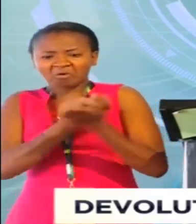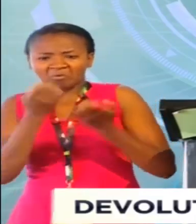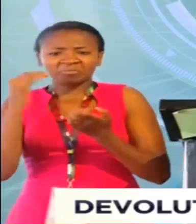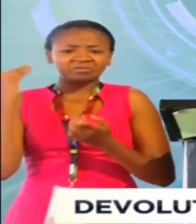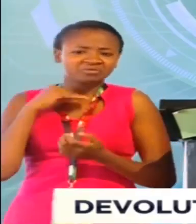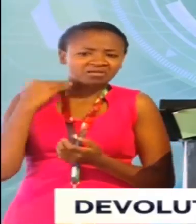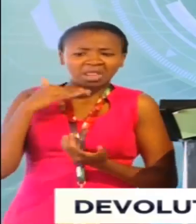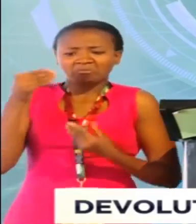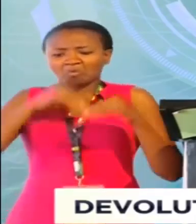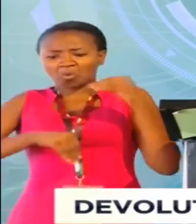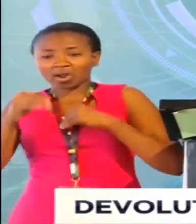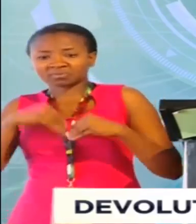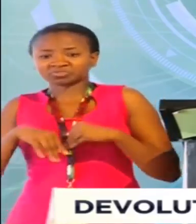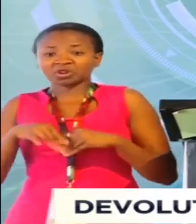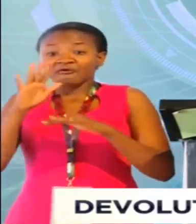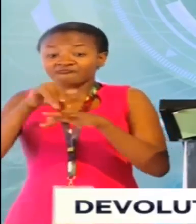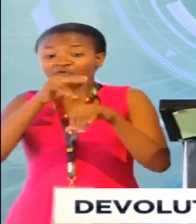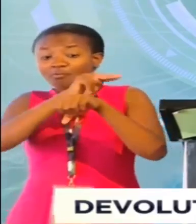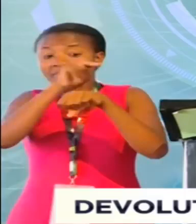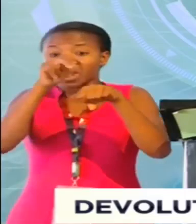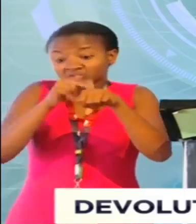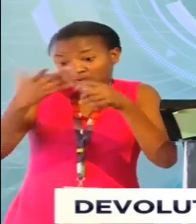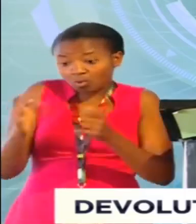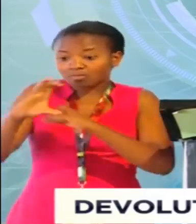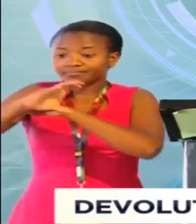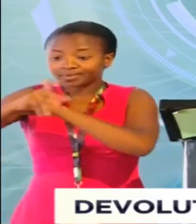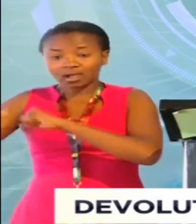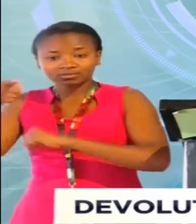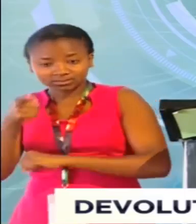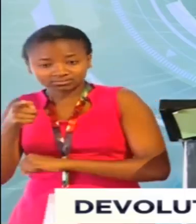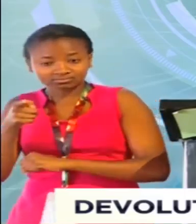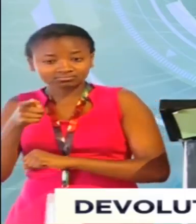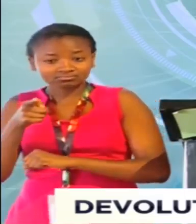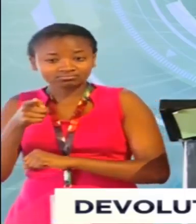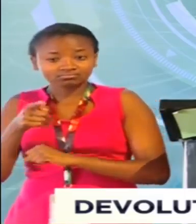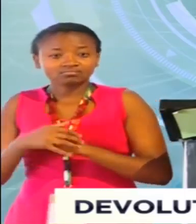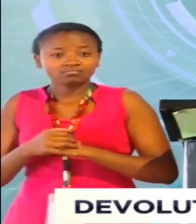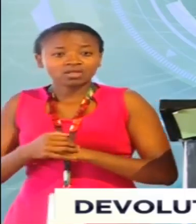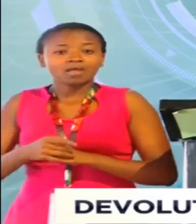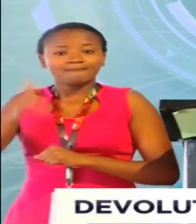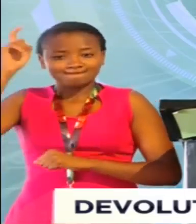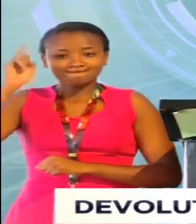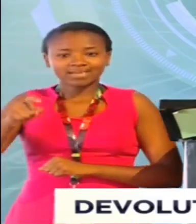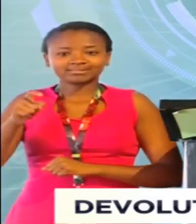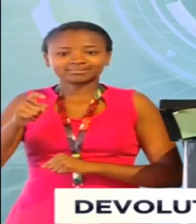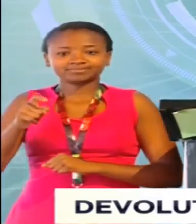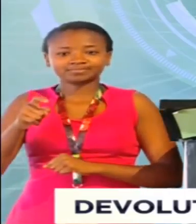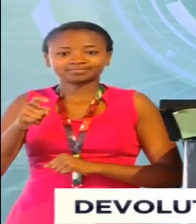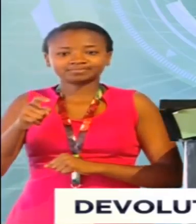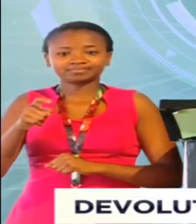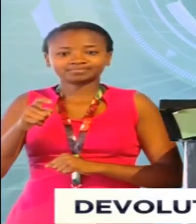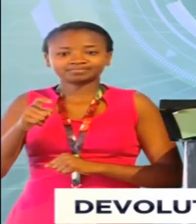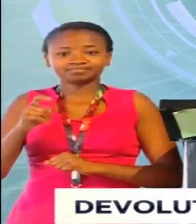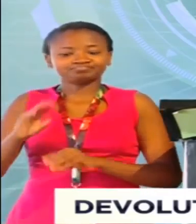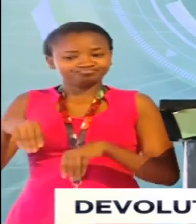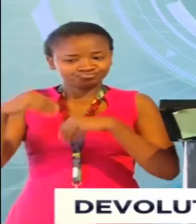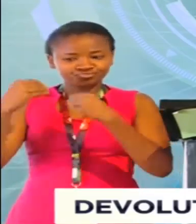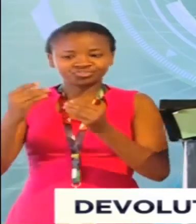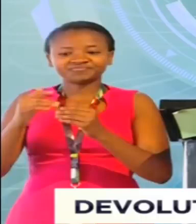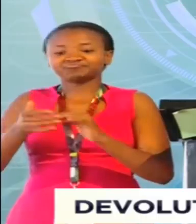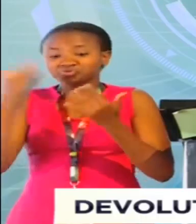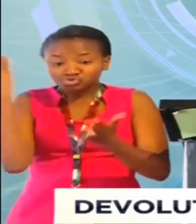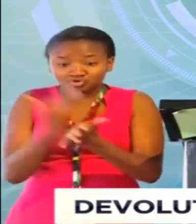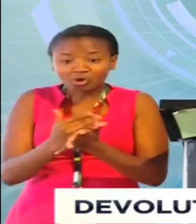crime from the national or county government tills in the past surrender their ill-gotten